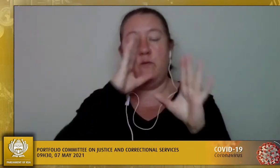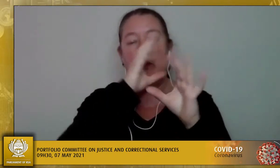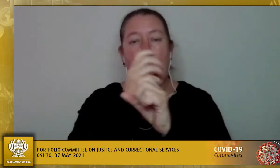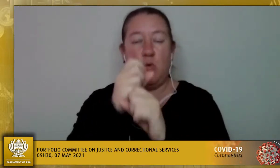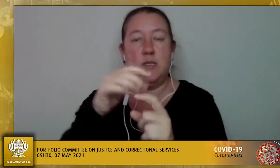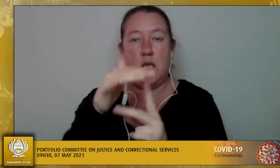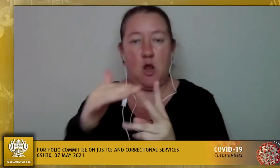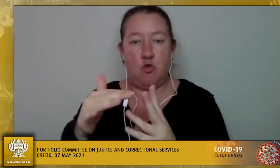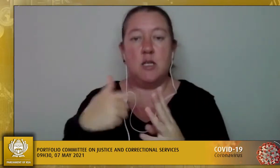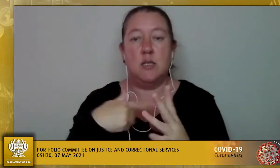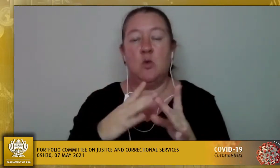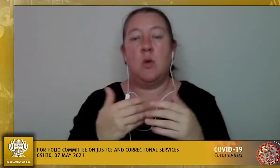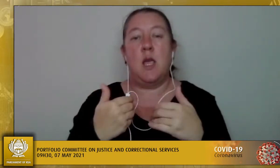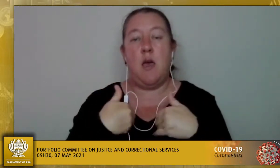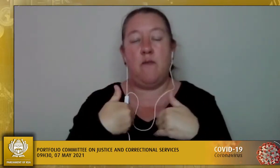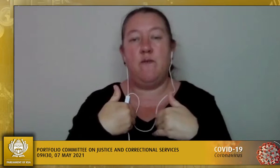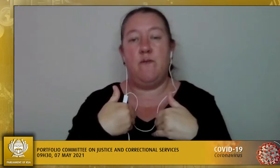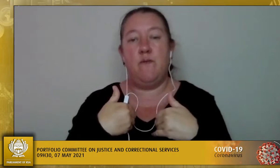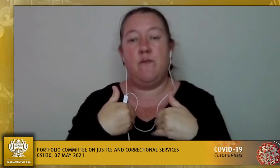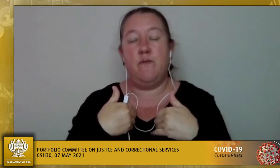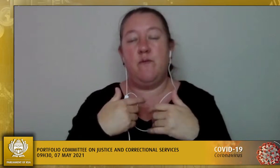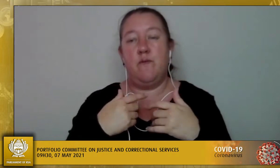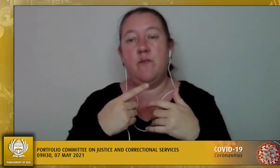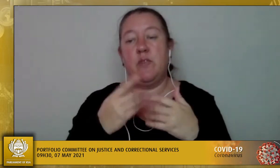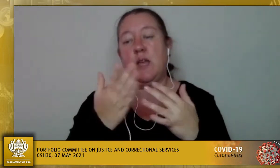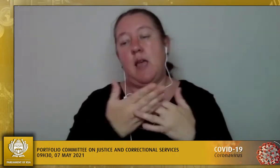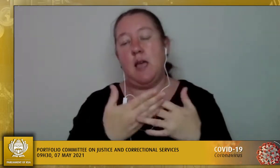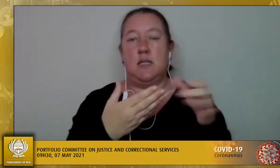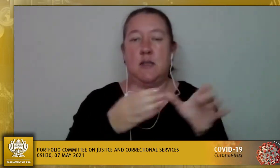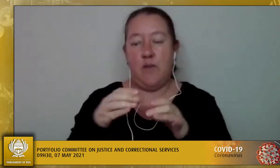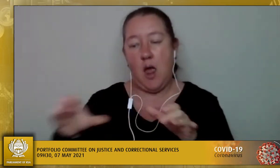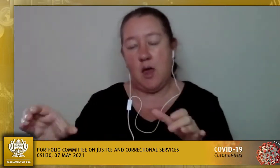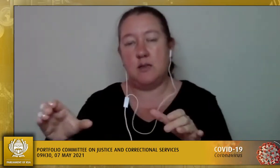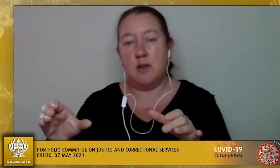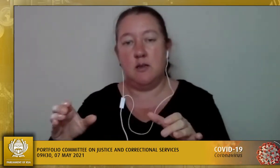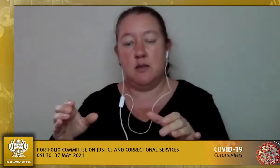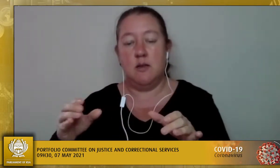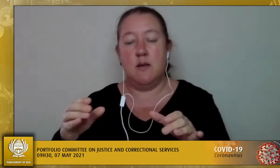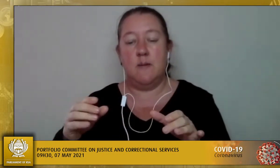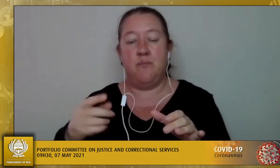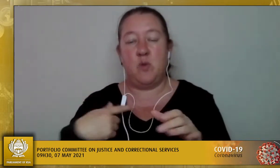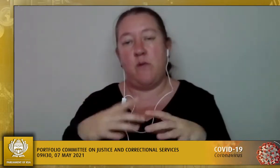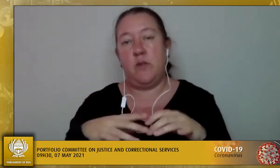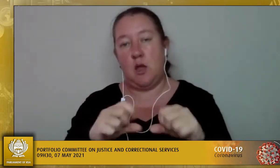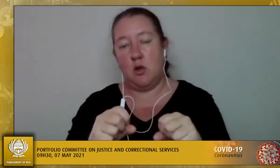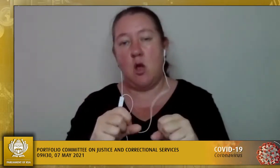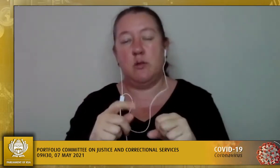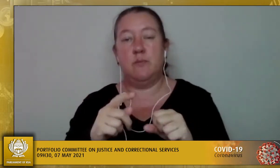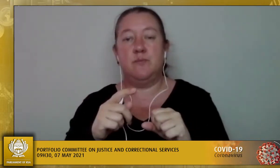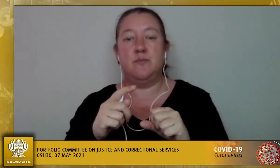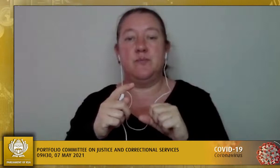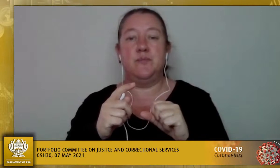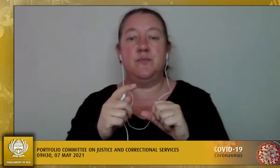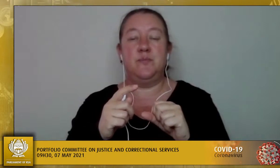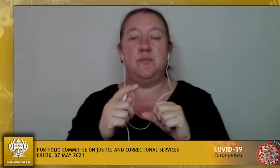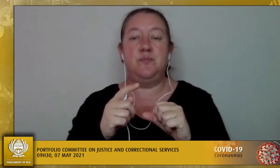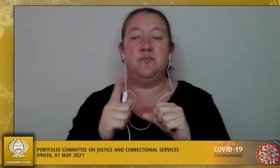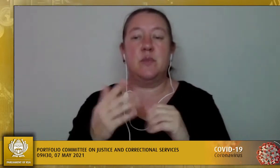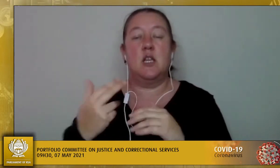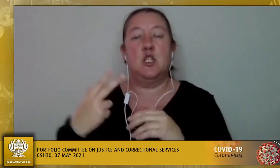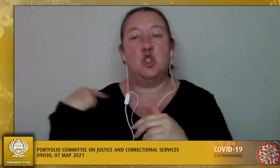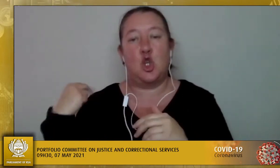that we have um divided the cases that we've taken on into um the the the security